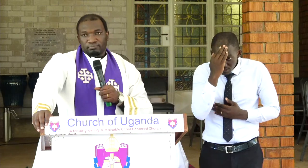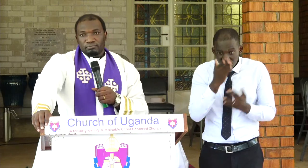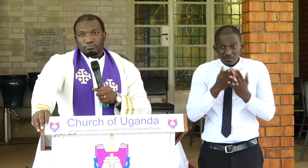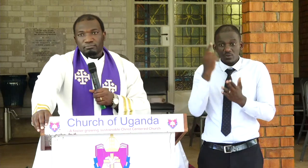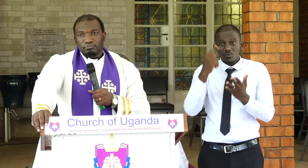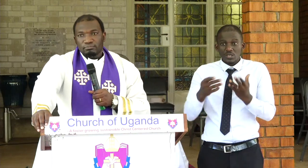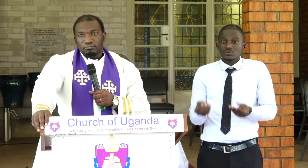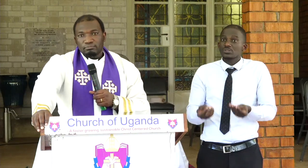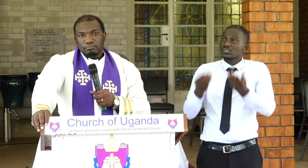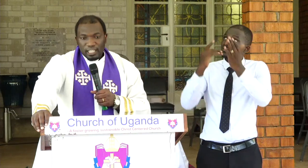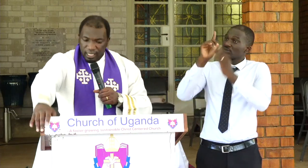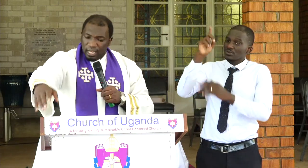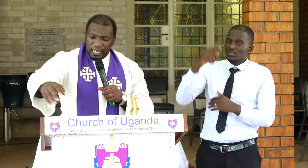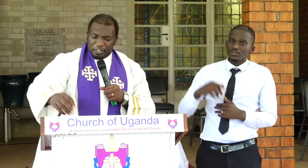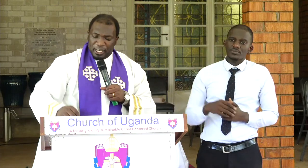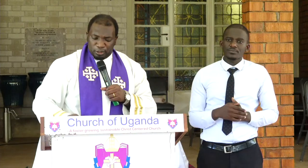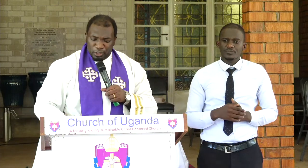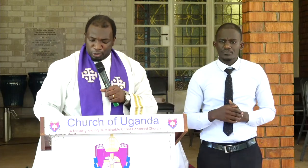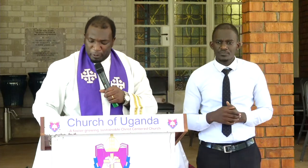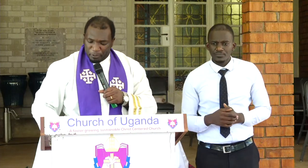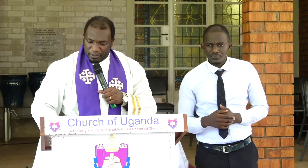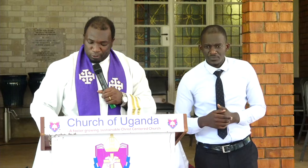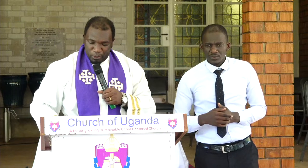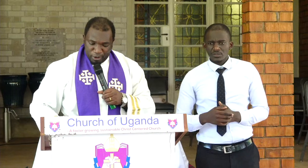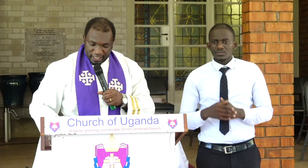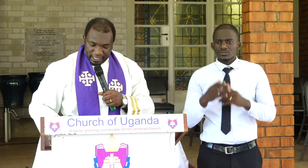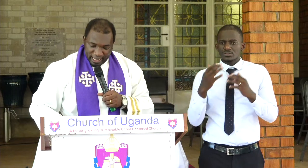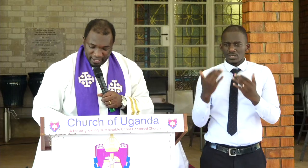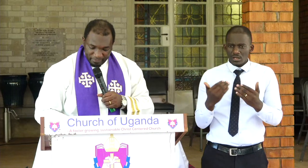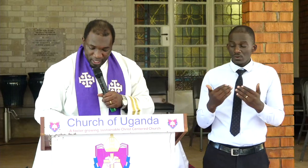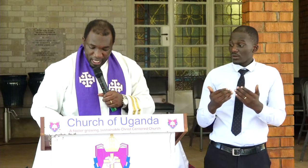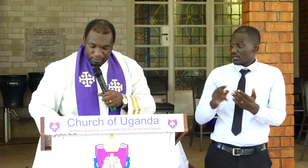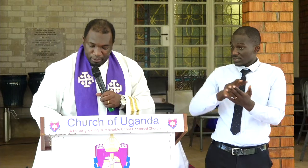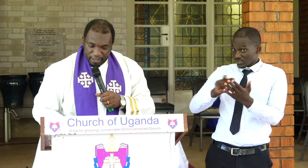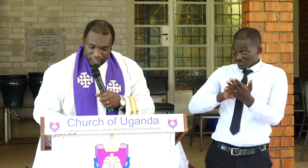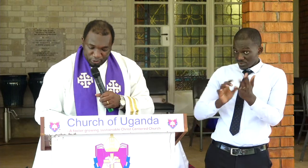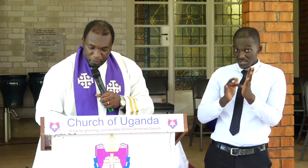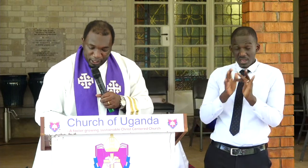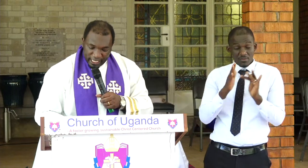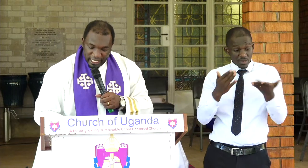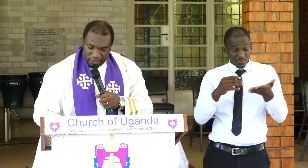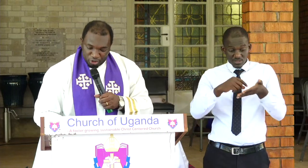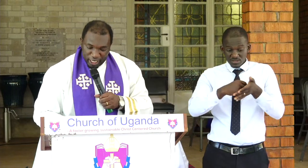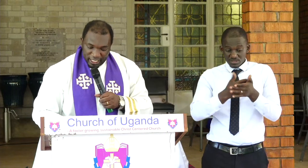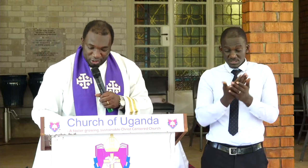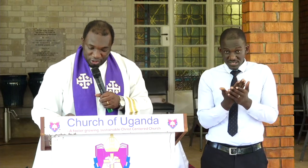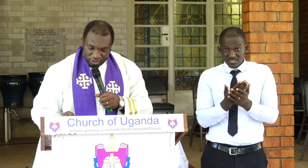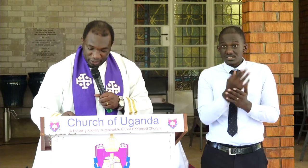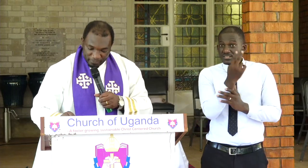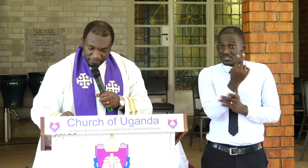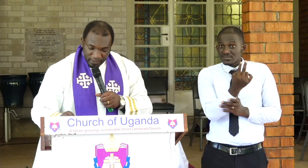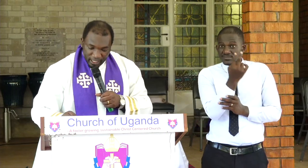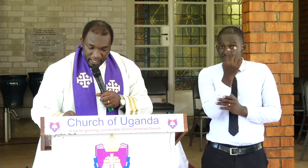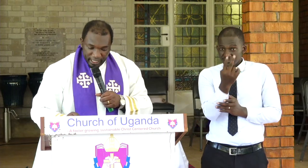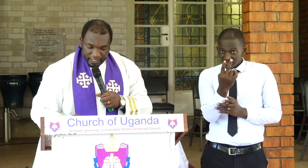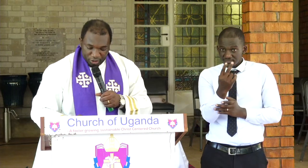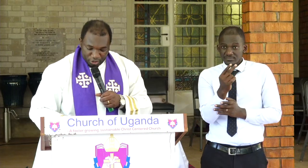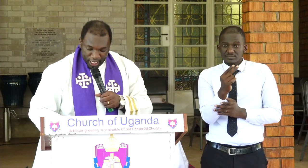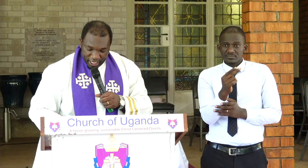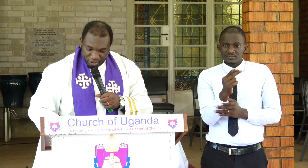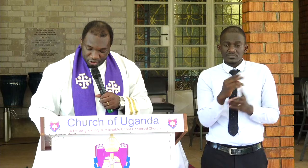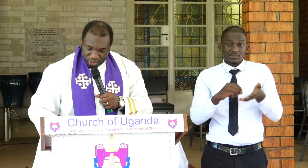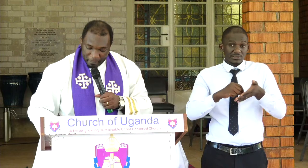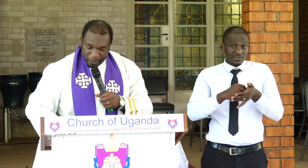Him. Let's get to the scripture that we read together. We read a scripture in Genesis. It